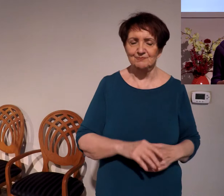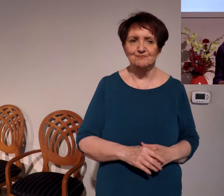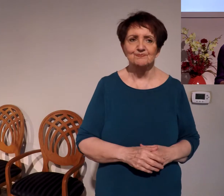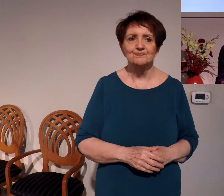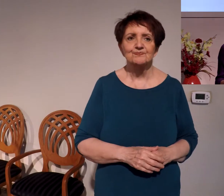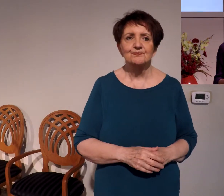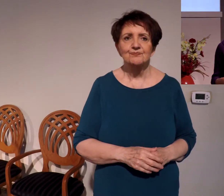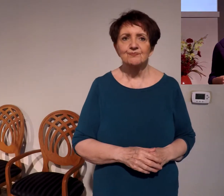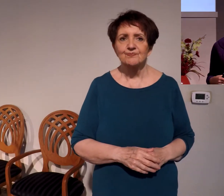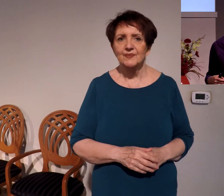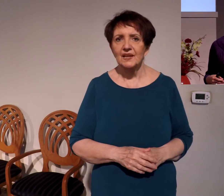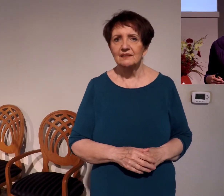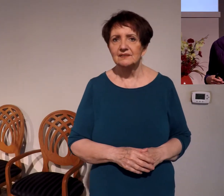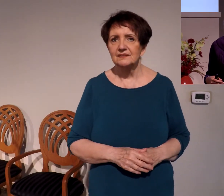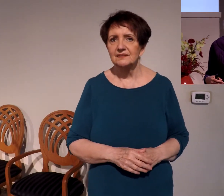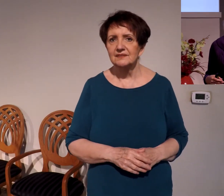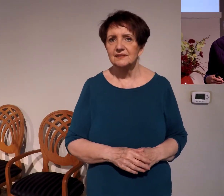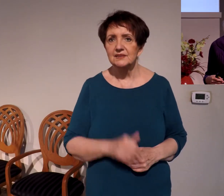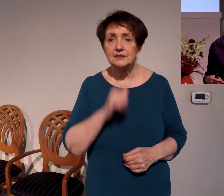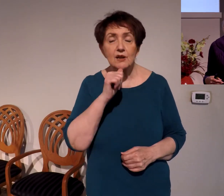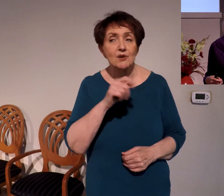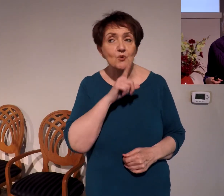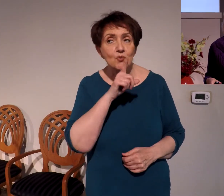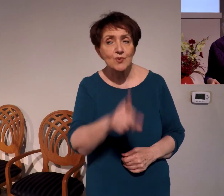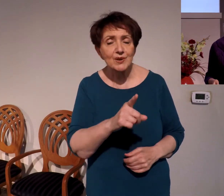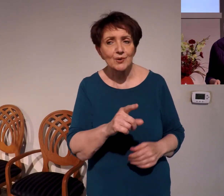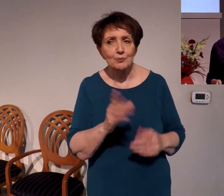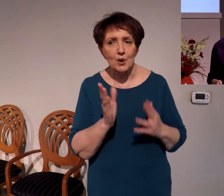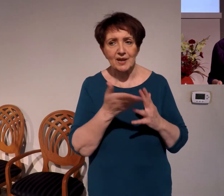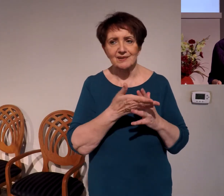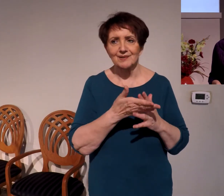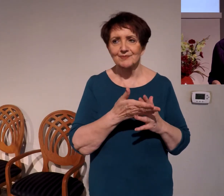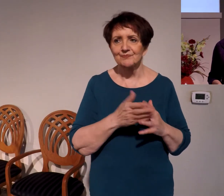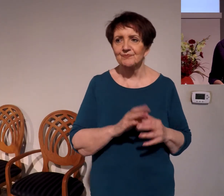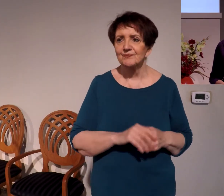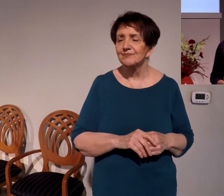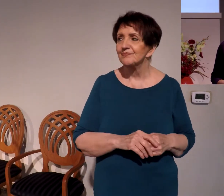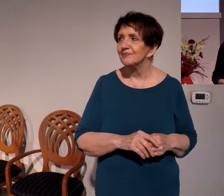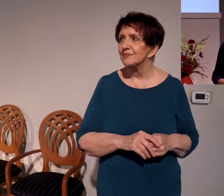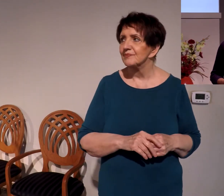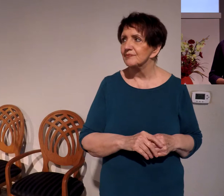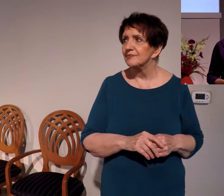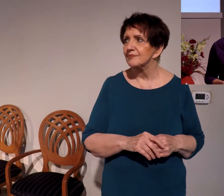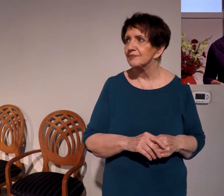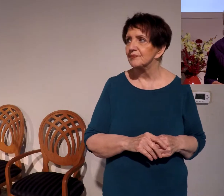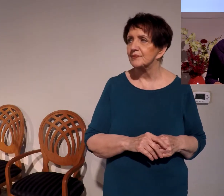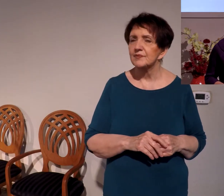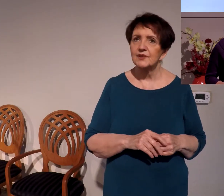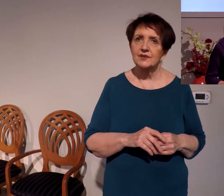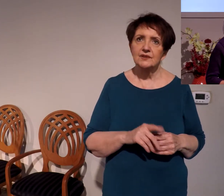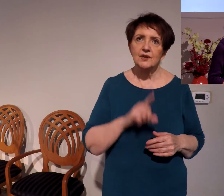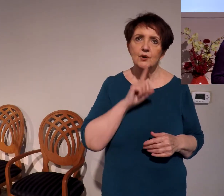bad, but it's not a true break. It's not a true break because a true break feeds us.